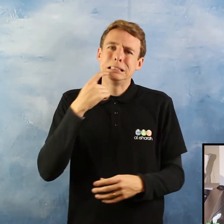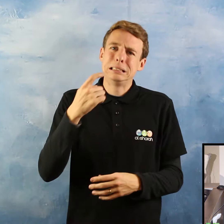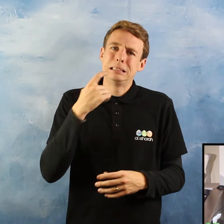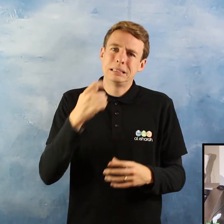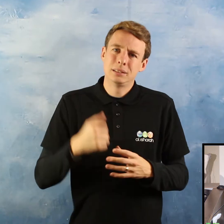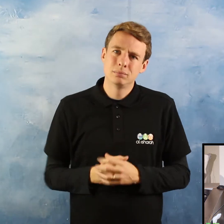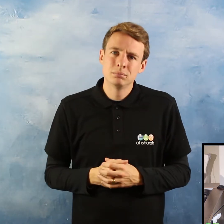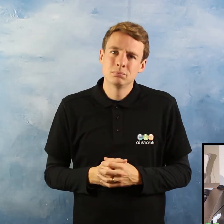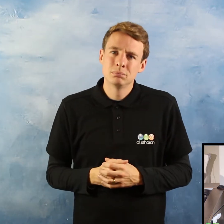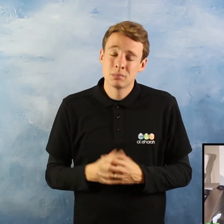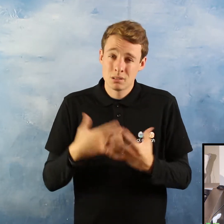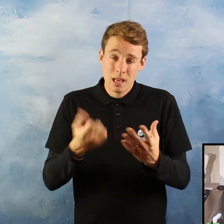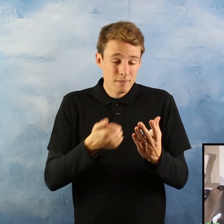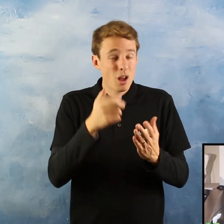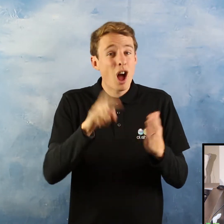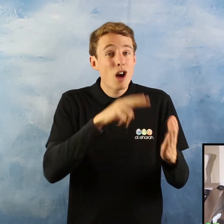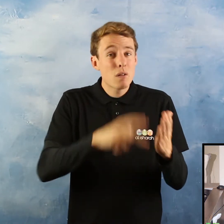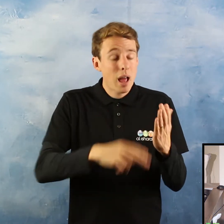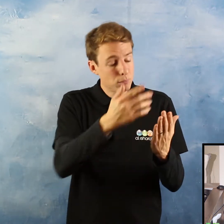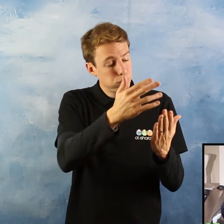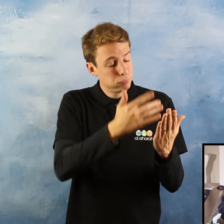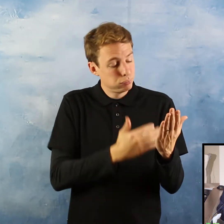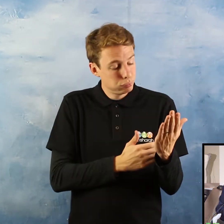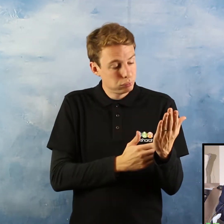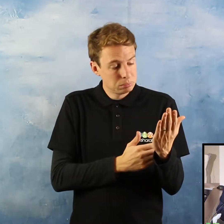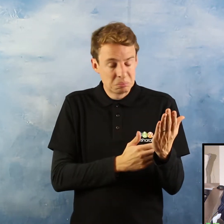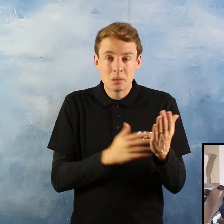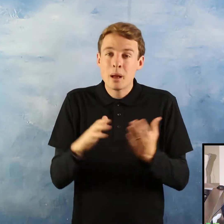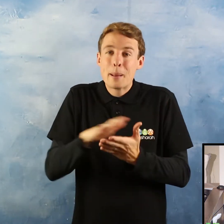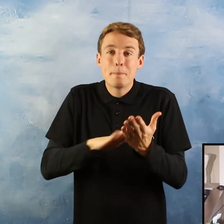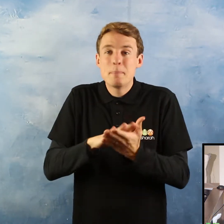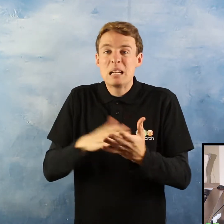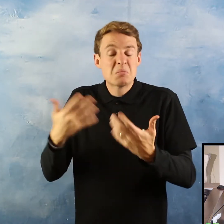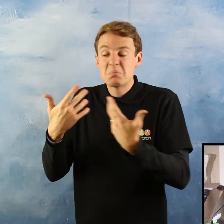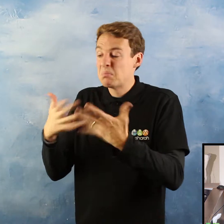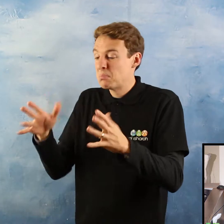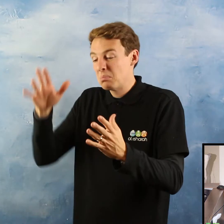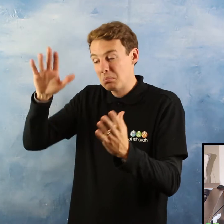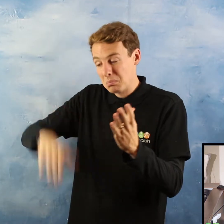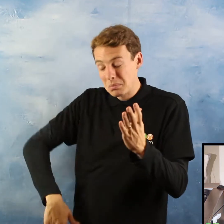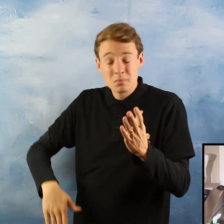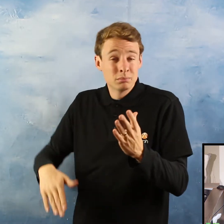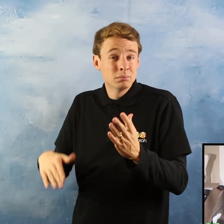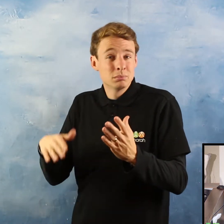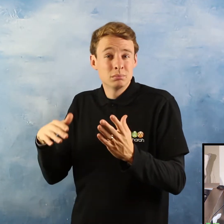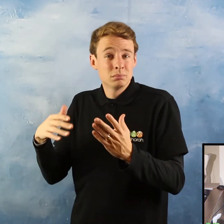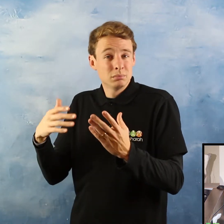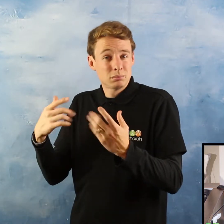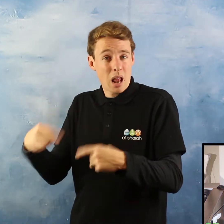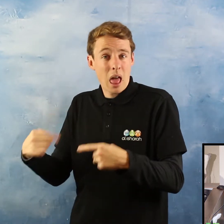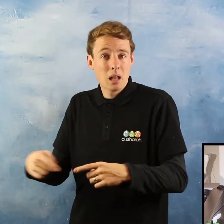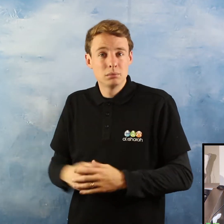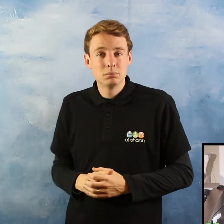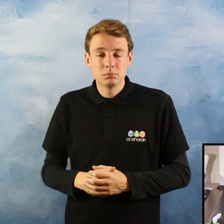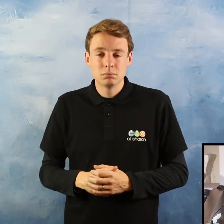a few, and everything else is halal. And no one can make something haram except